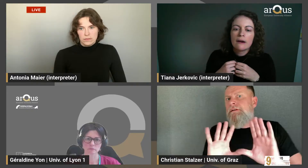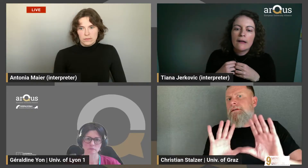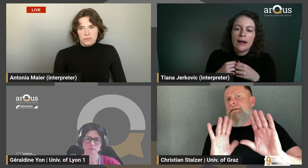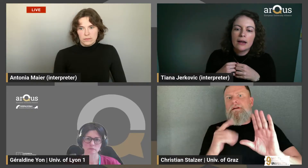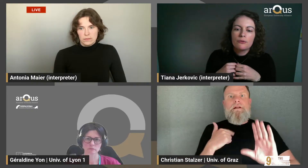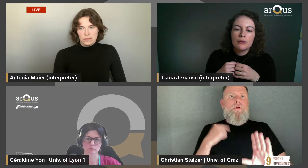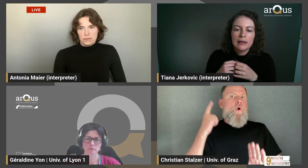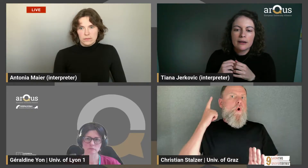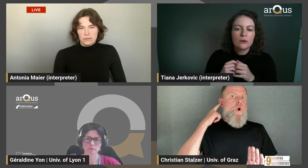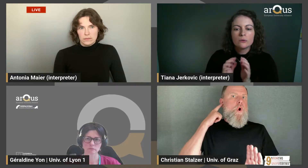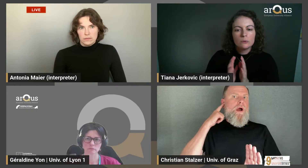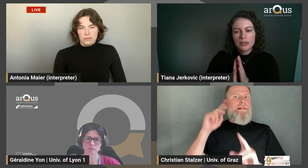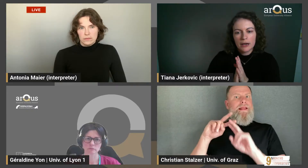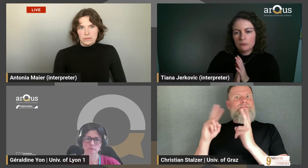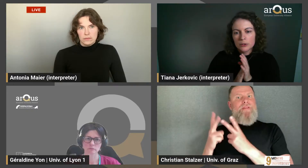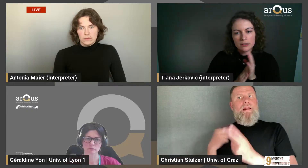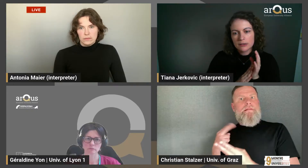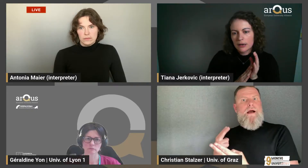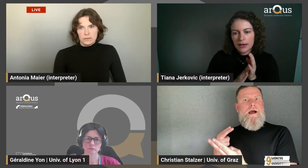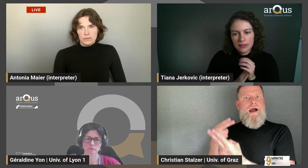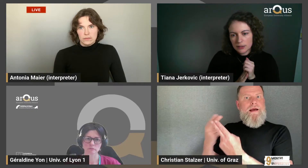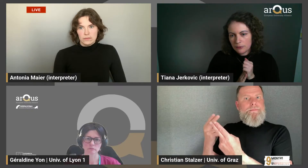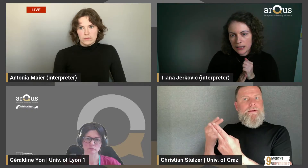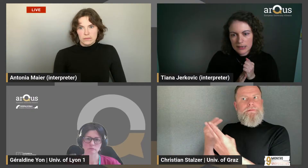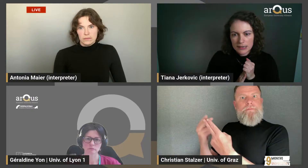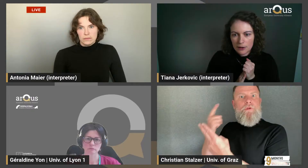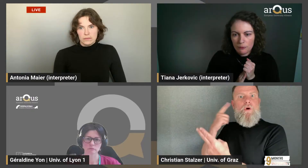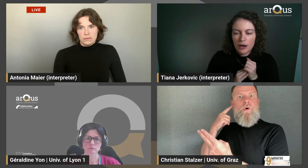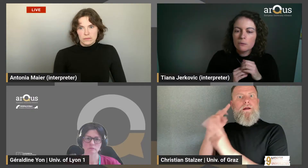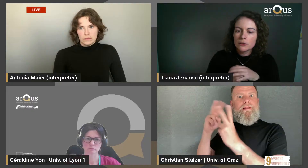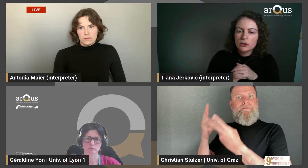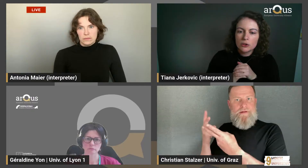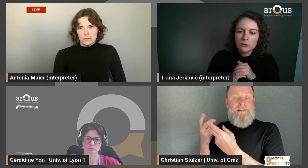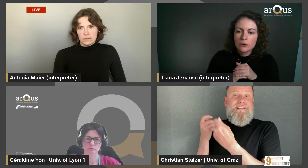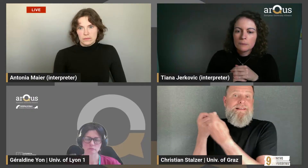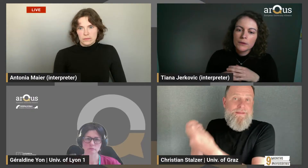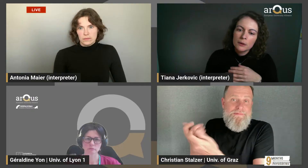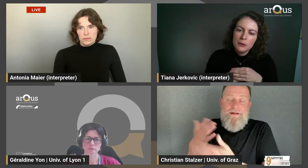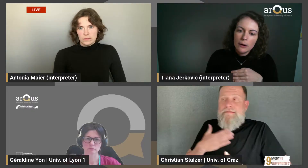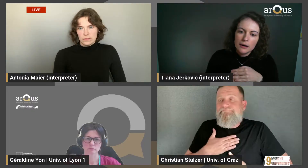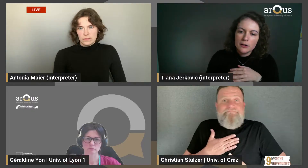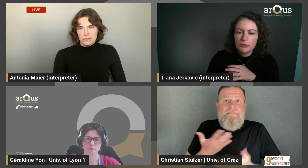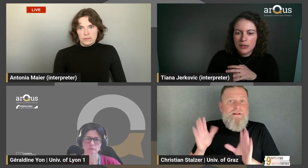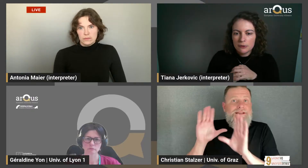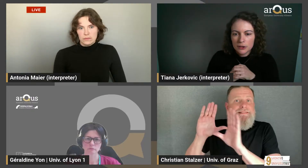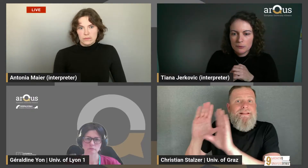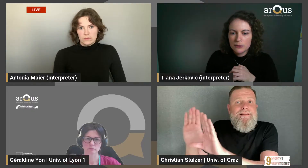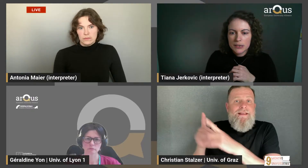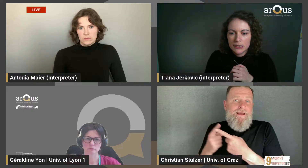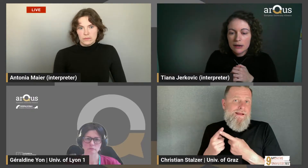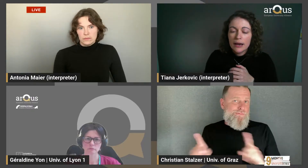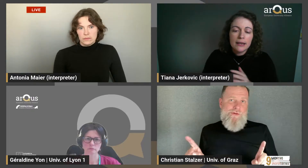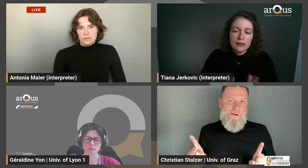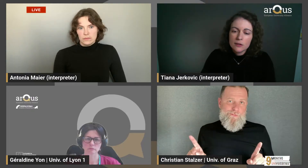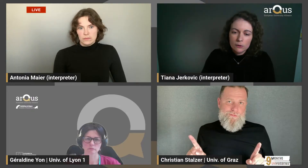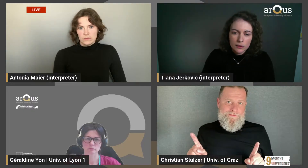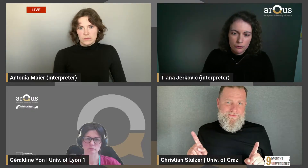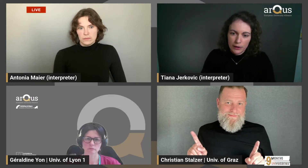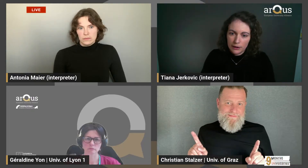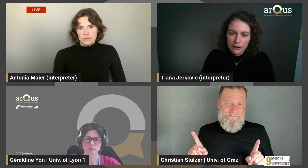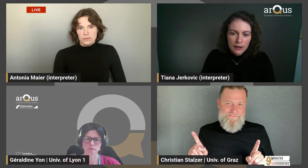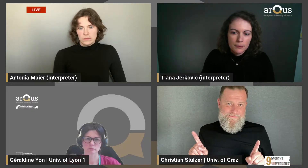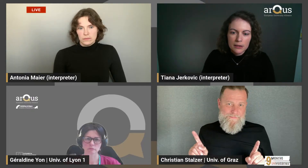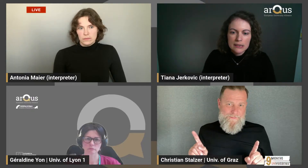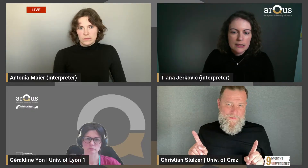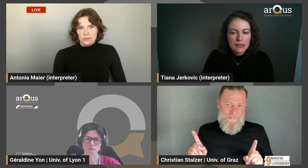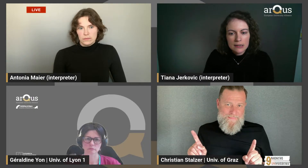aids and feel like, oh, but I wouldn't identify as deaf. I want to be part of the hearing community. And that is also